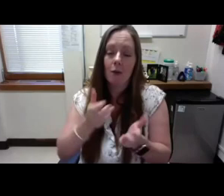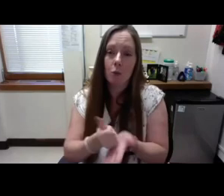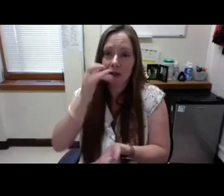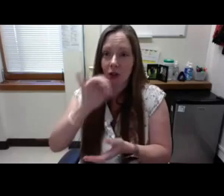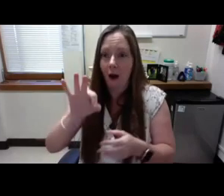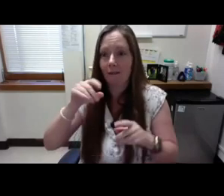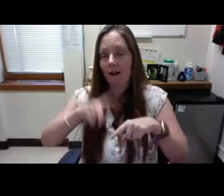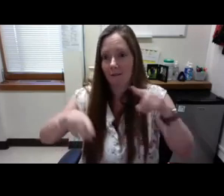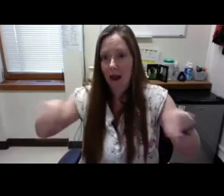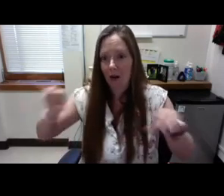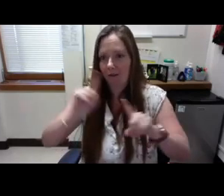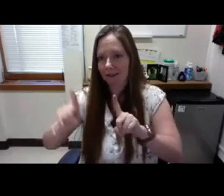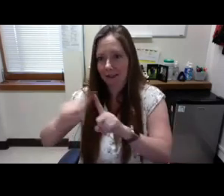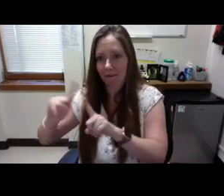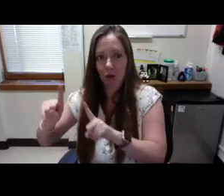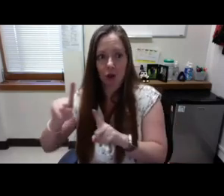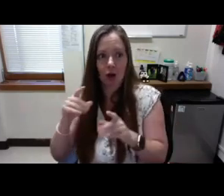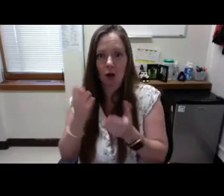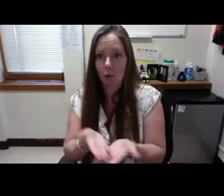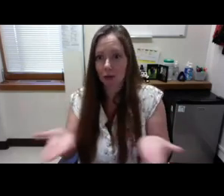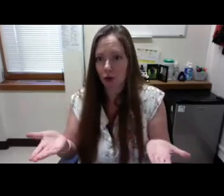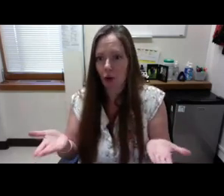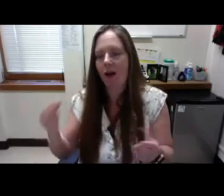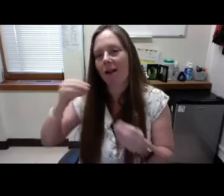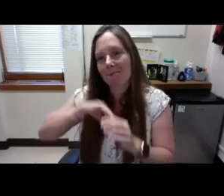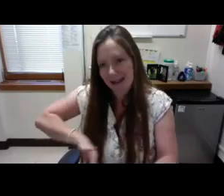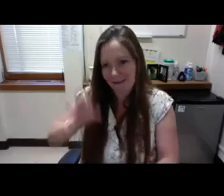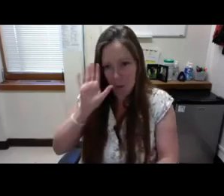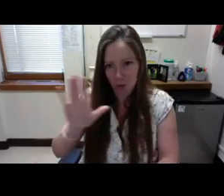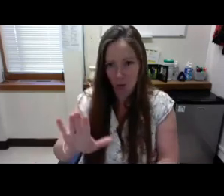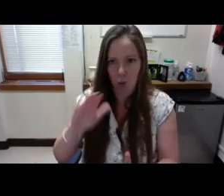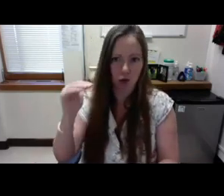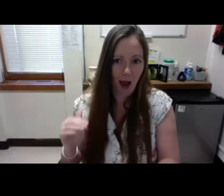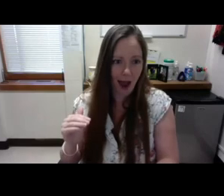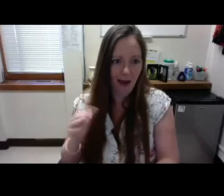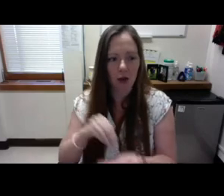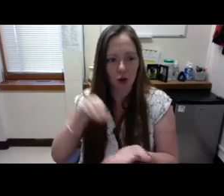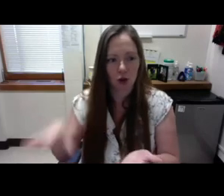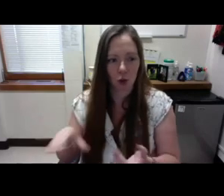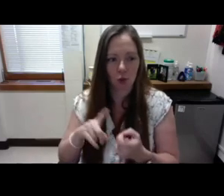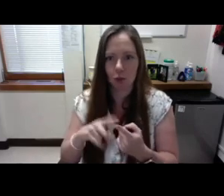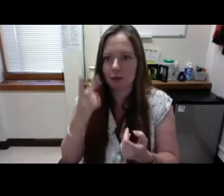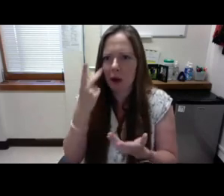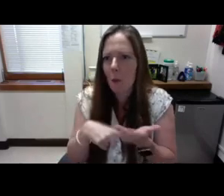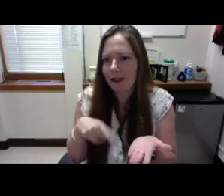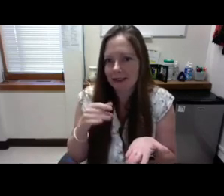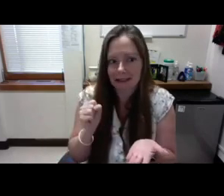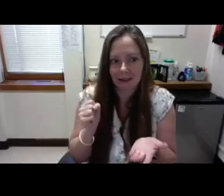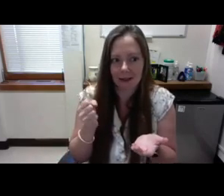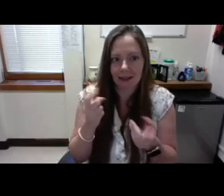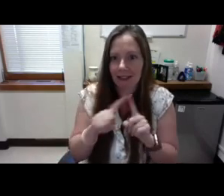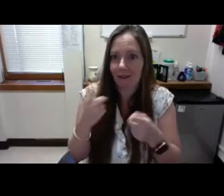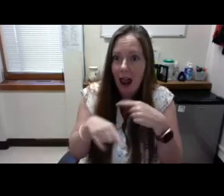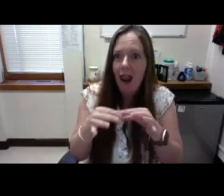person to come in person, but we have a variety of different resources, and that we really think that will benefit